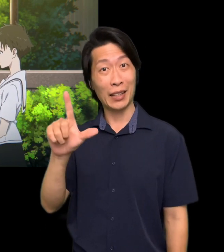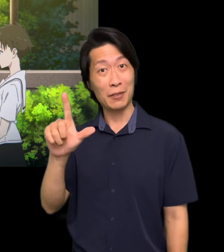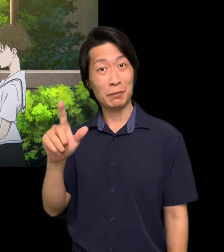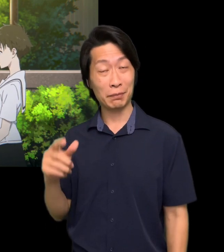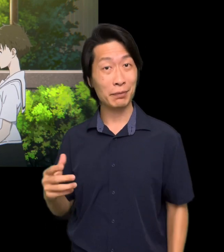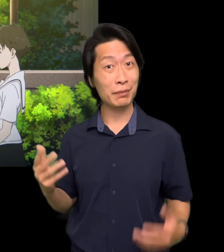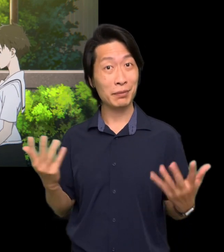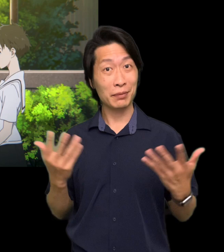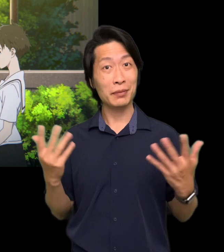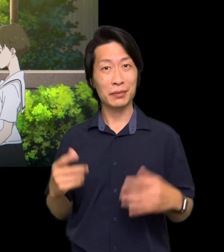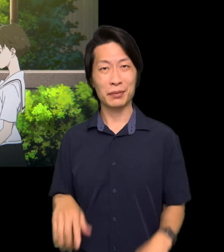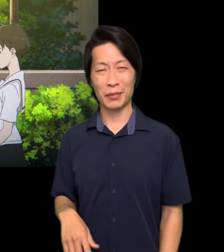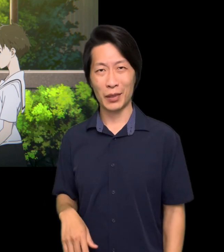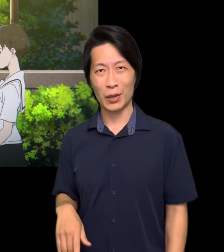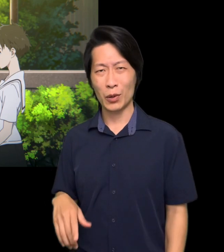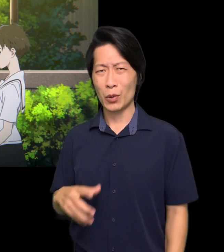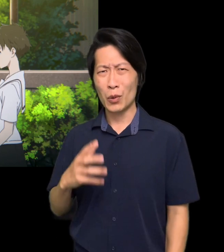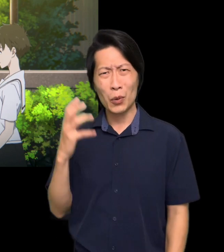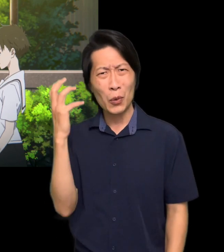In ASL,